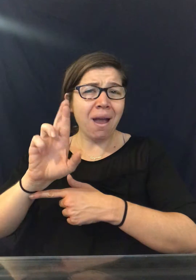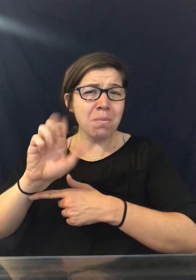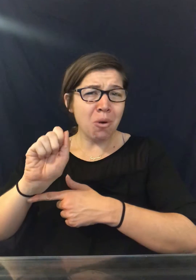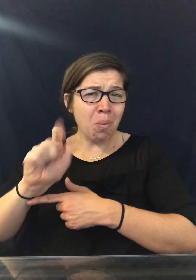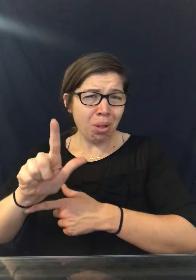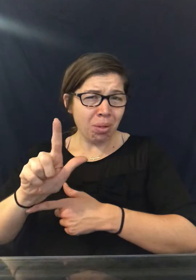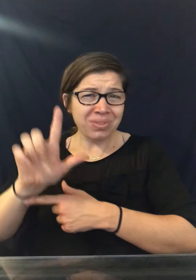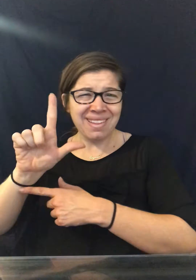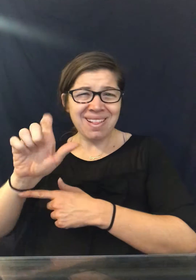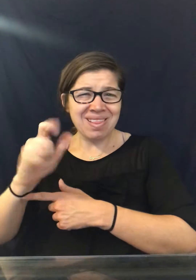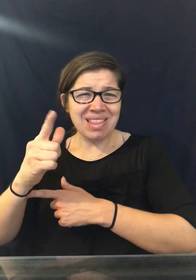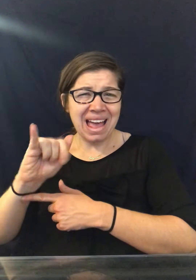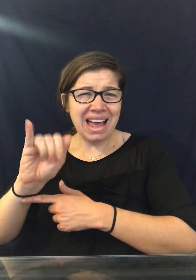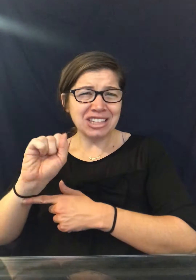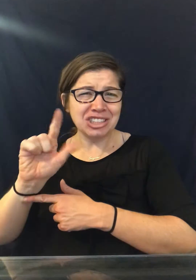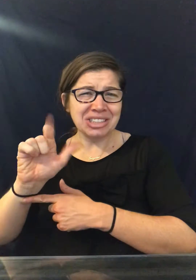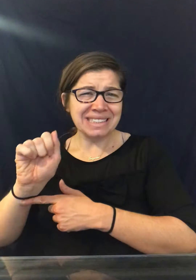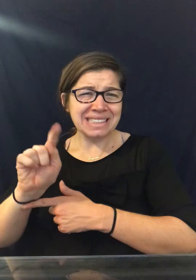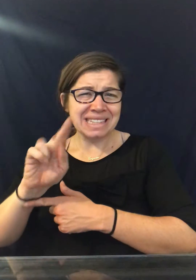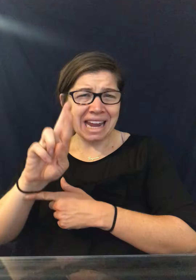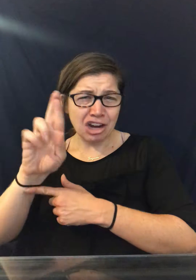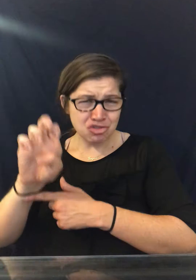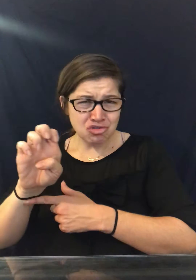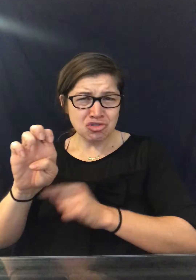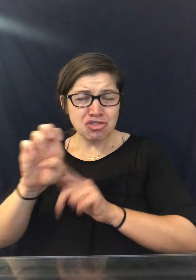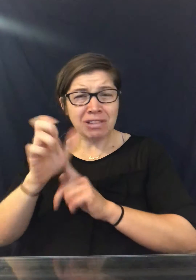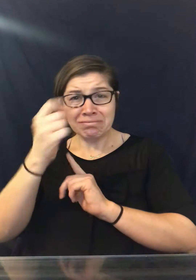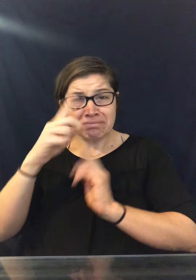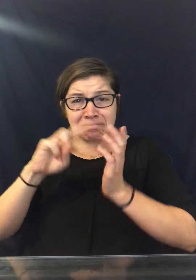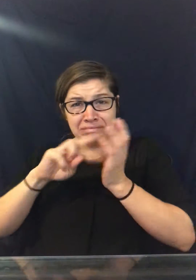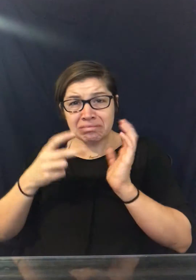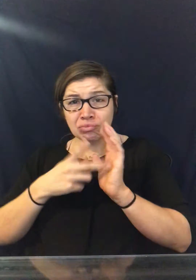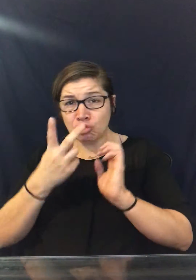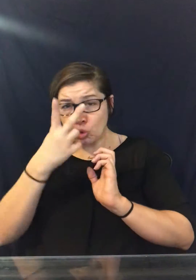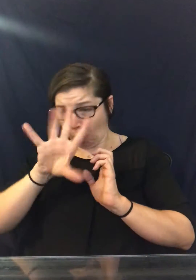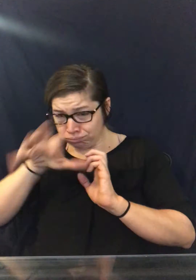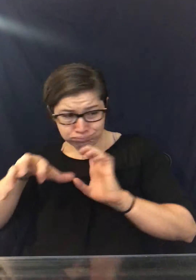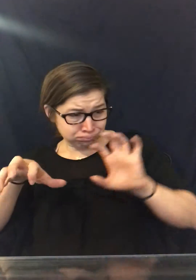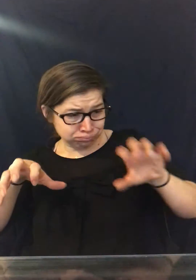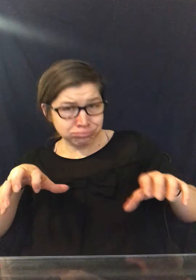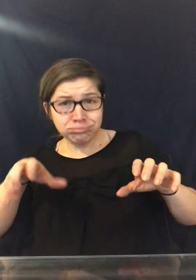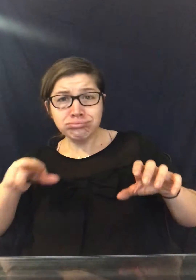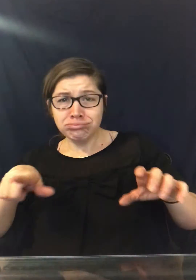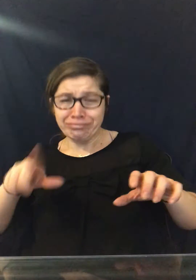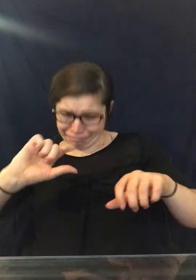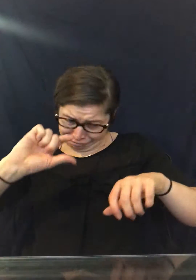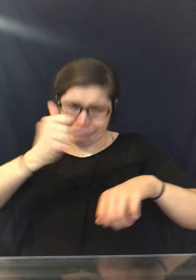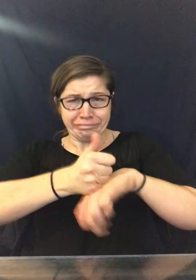two-house lawmaking body. The big one is the House of Representatives